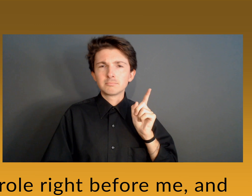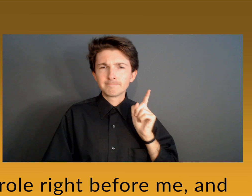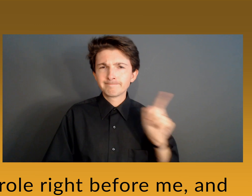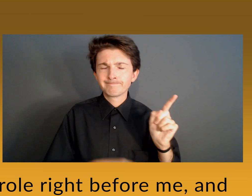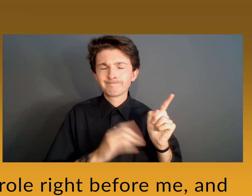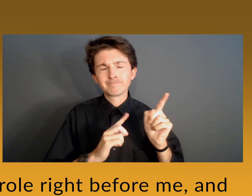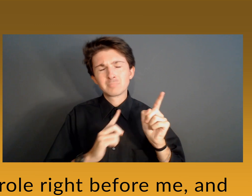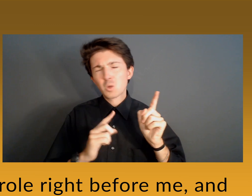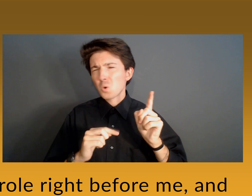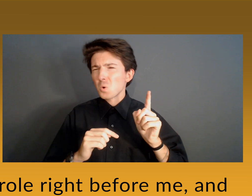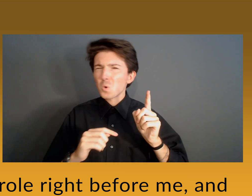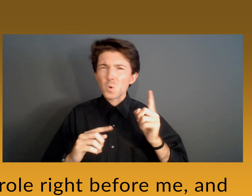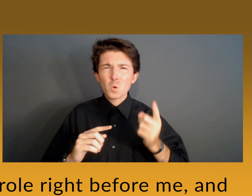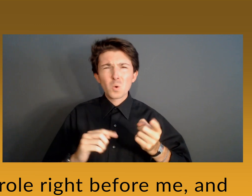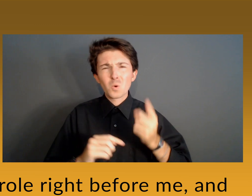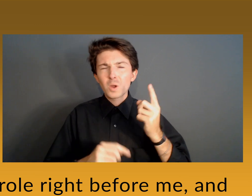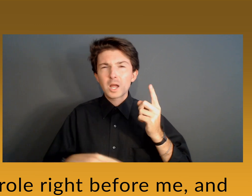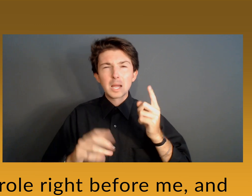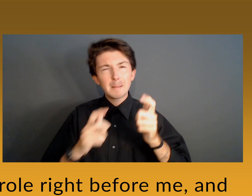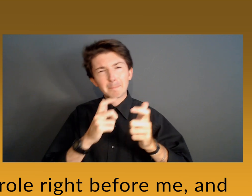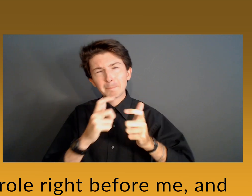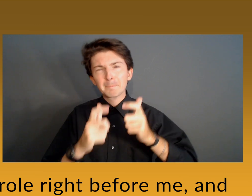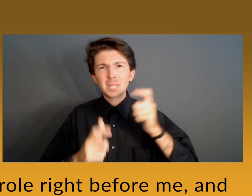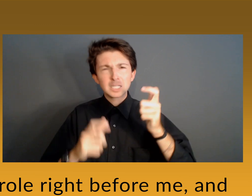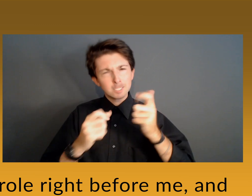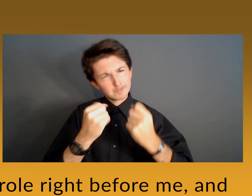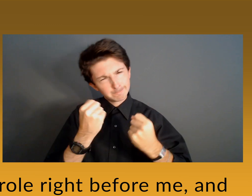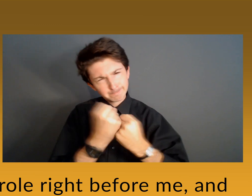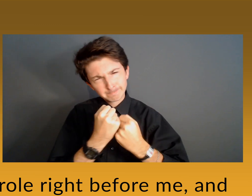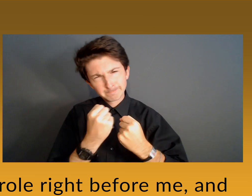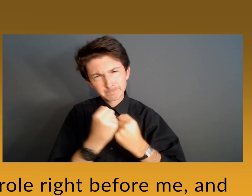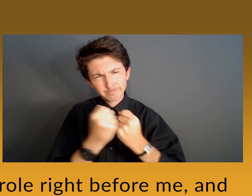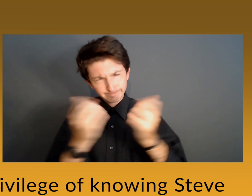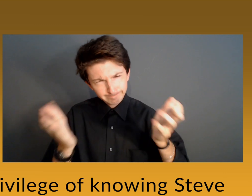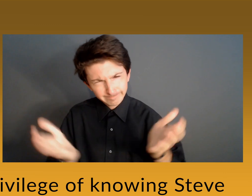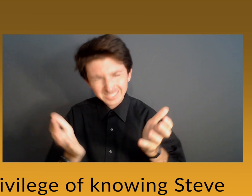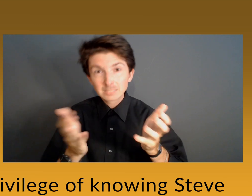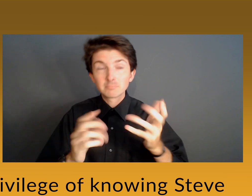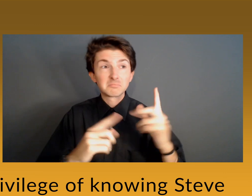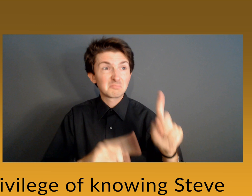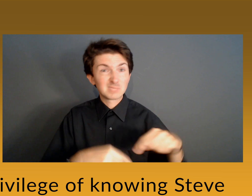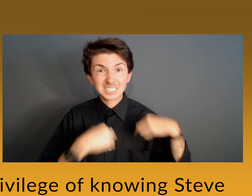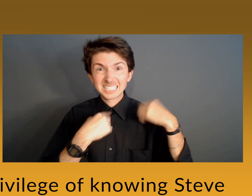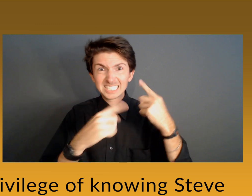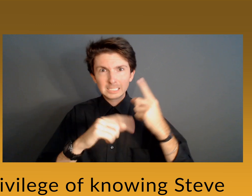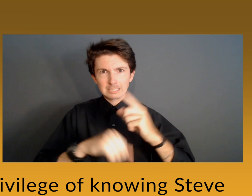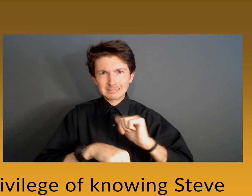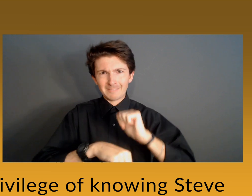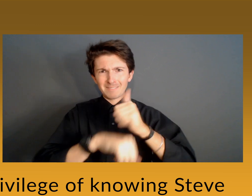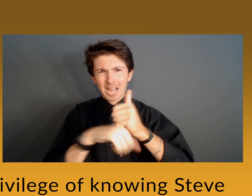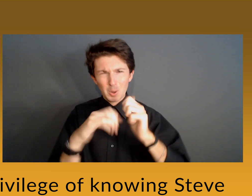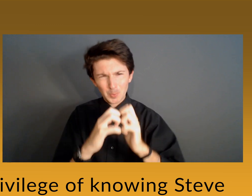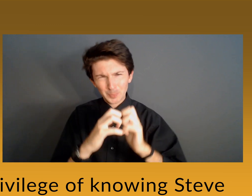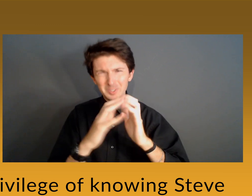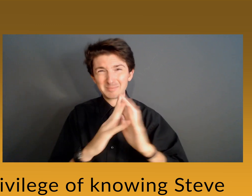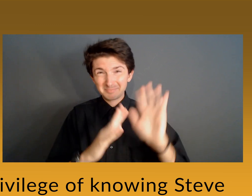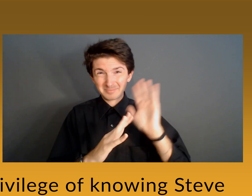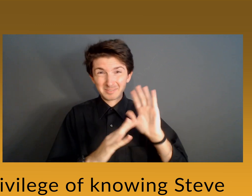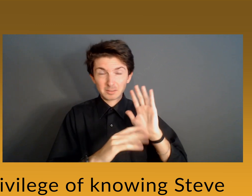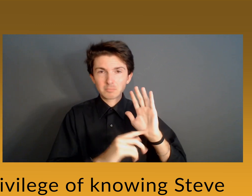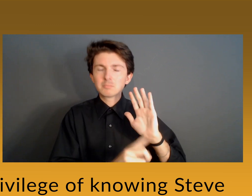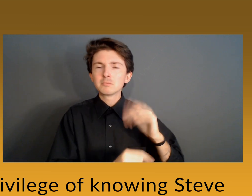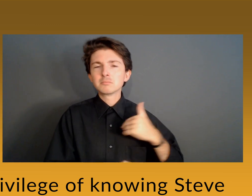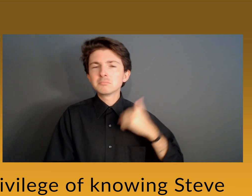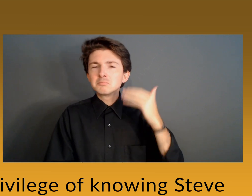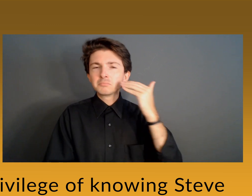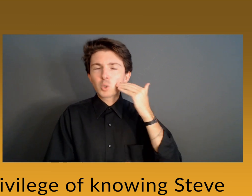of RespectAbility's biggest champions since our founding. Even beyond the privilege of